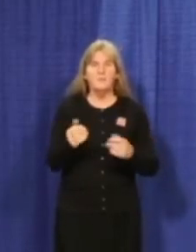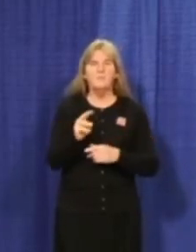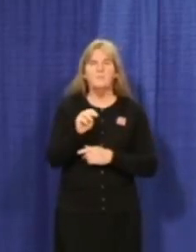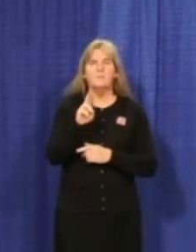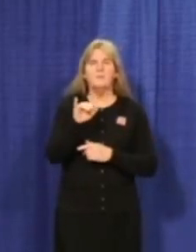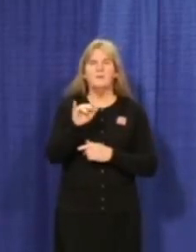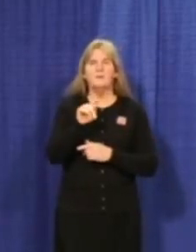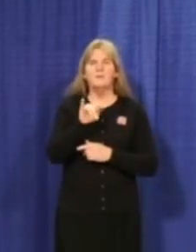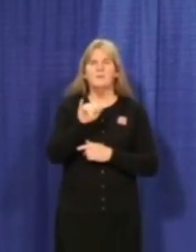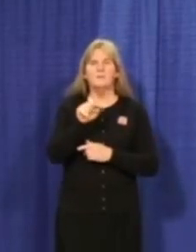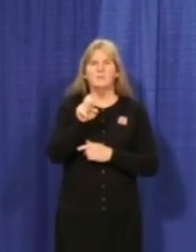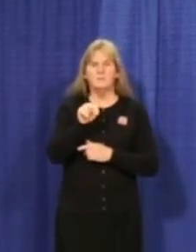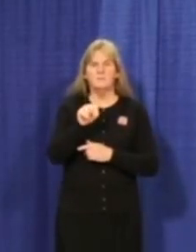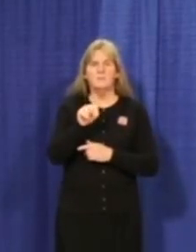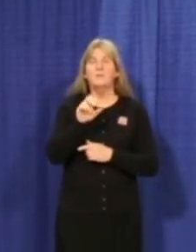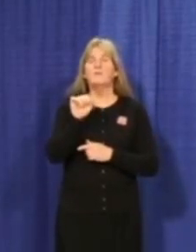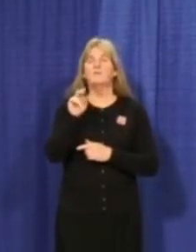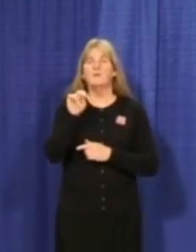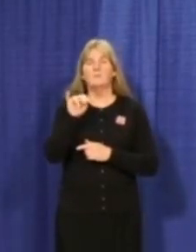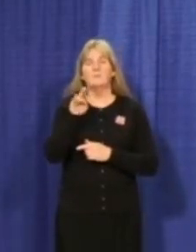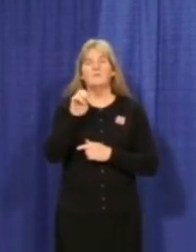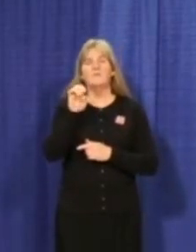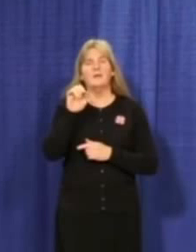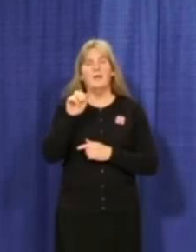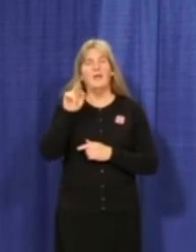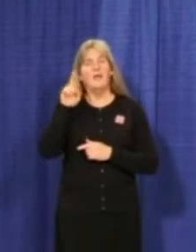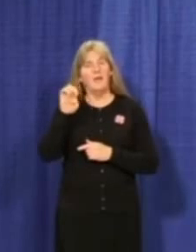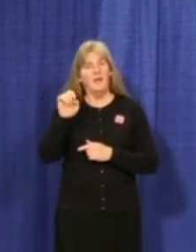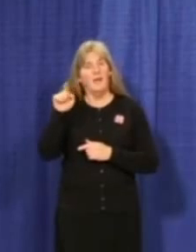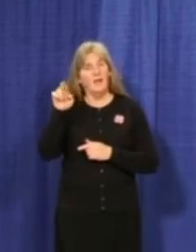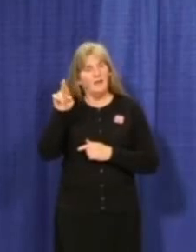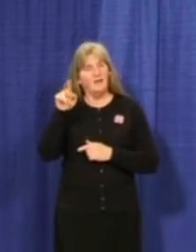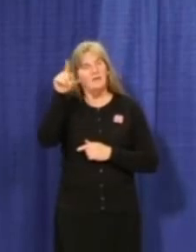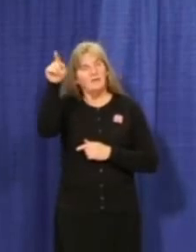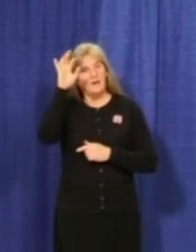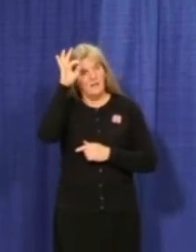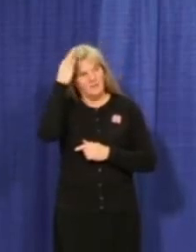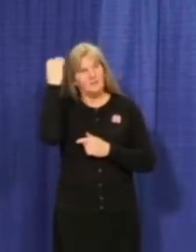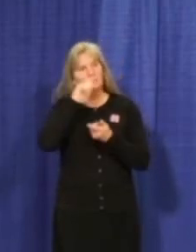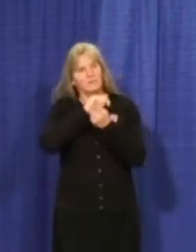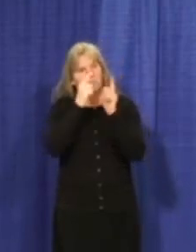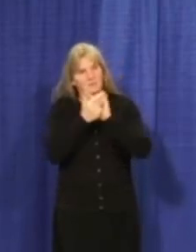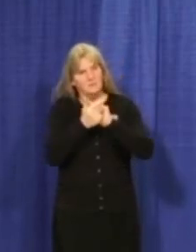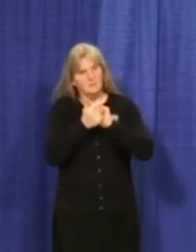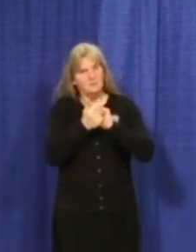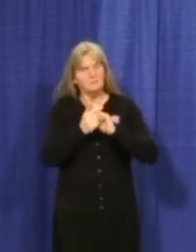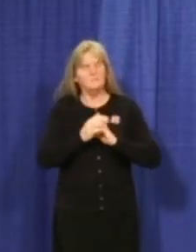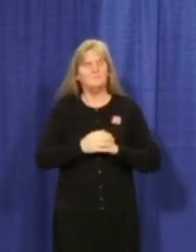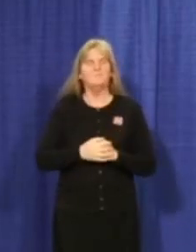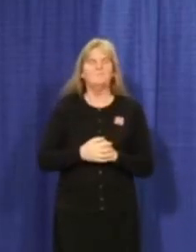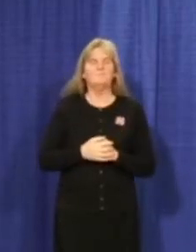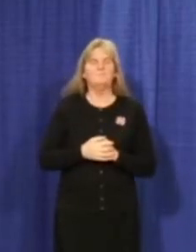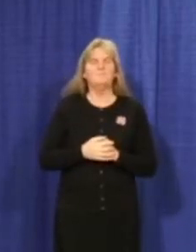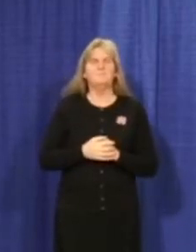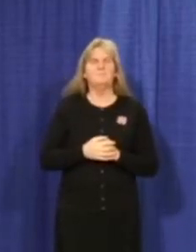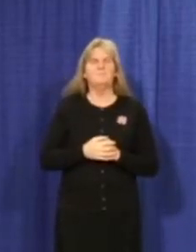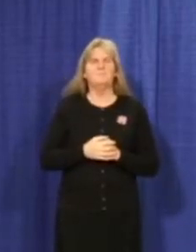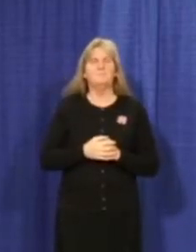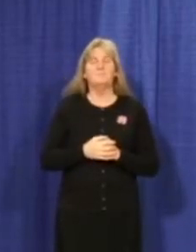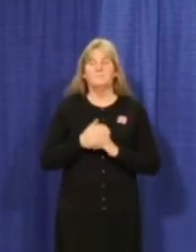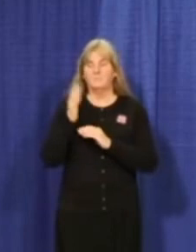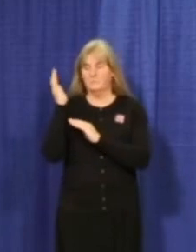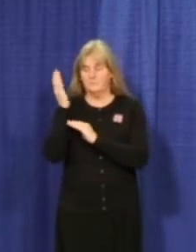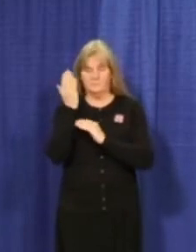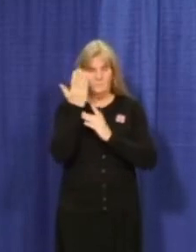by Mary Thiessen, and André Boursier from French Language Services Directorate will translate any questions from French-speaking journalists. Following